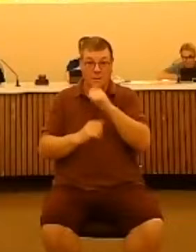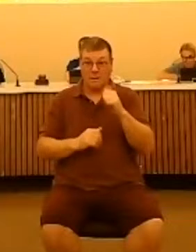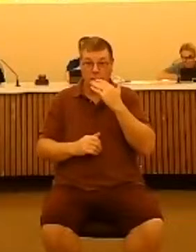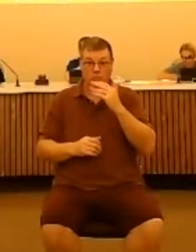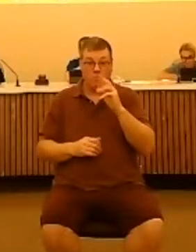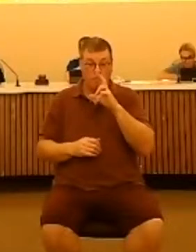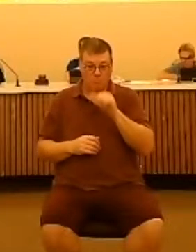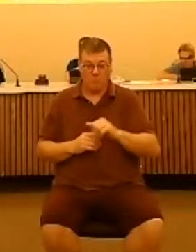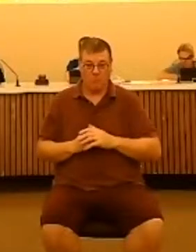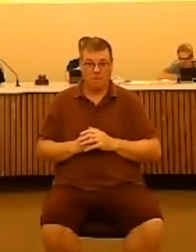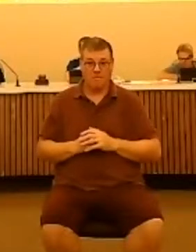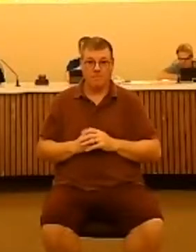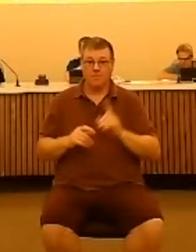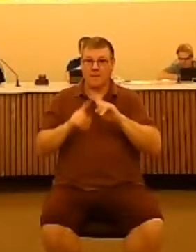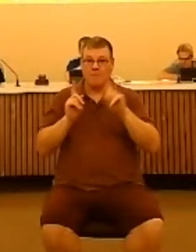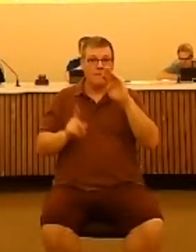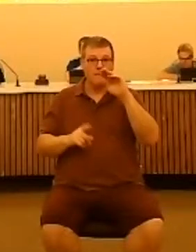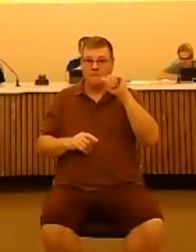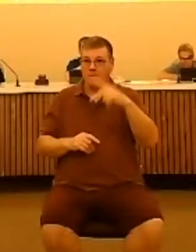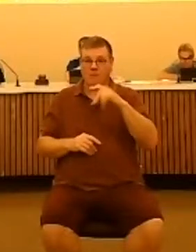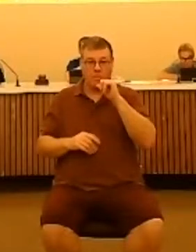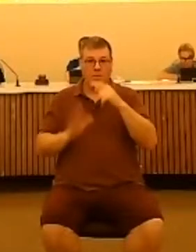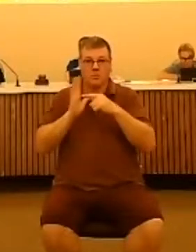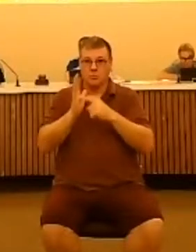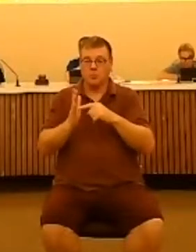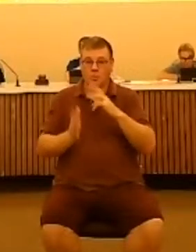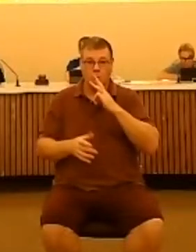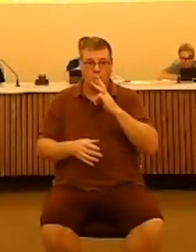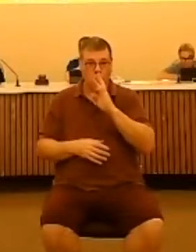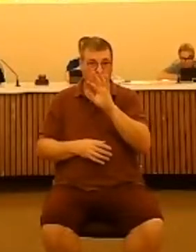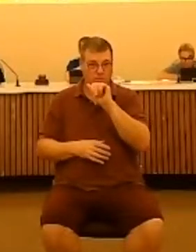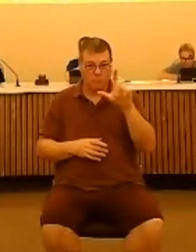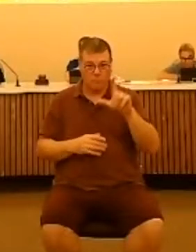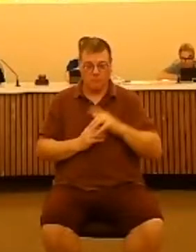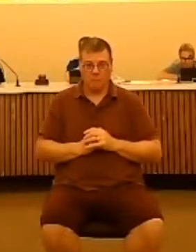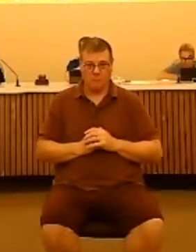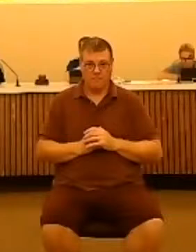But the map doesn't show the waterfall. And